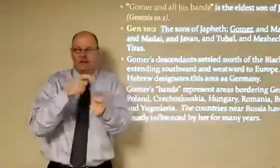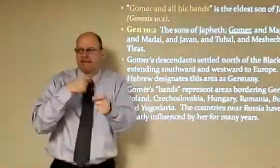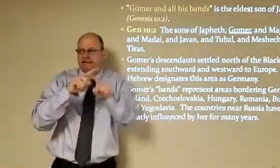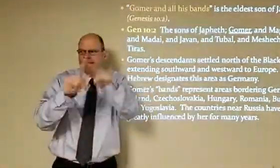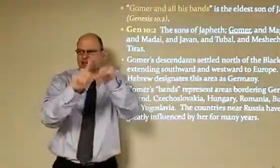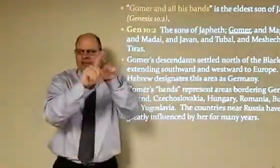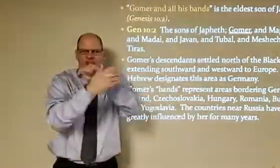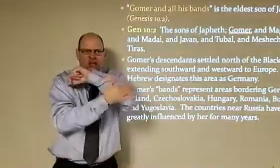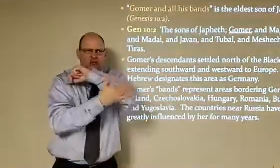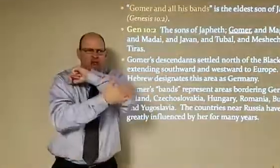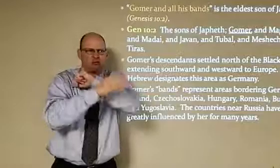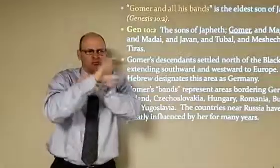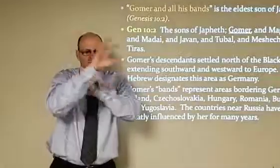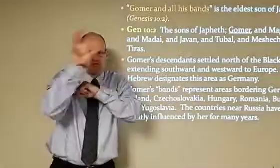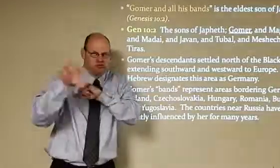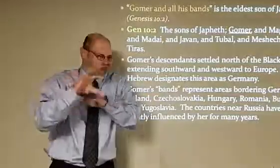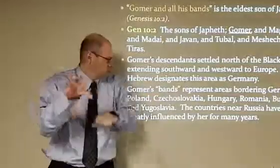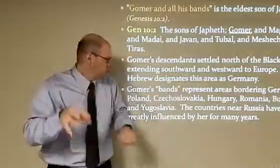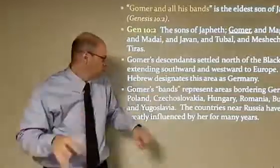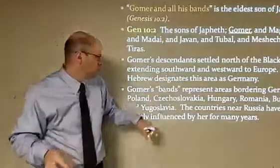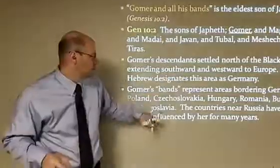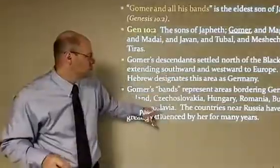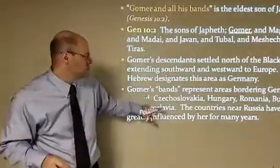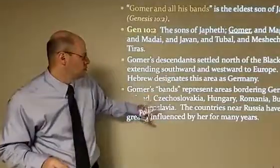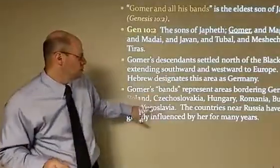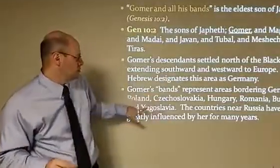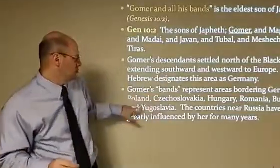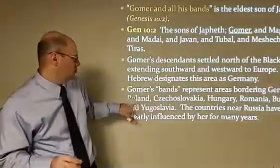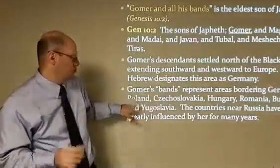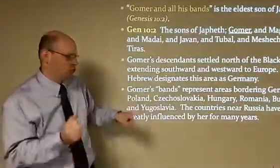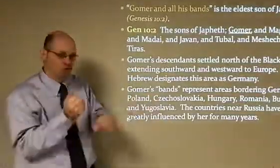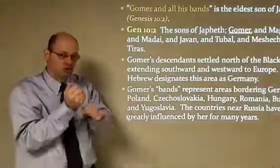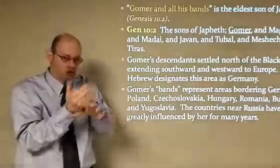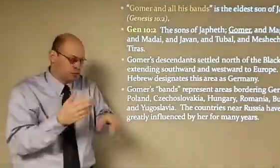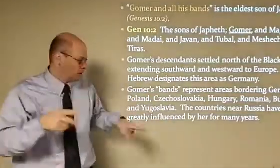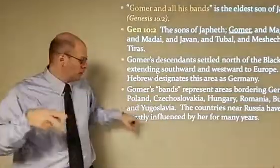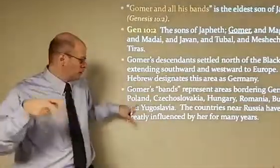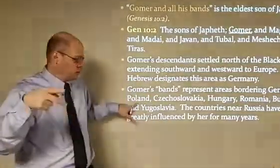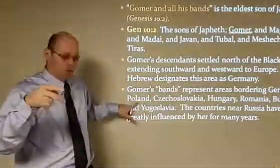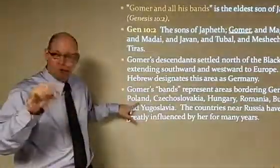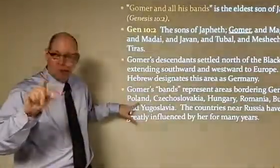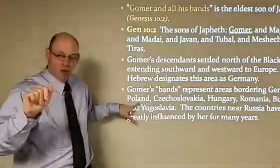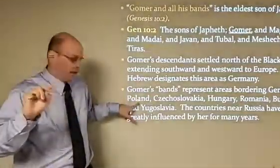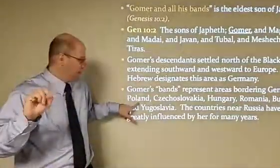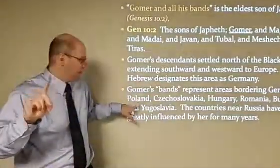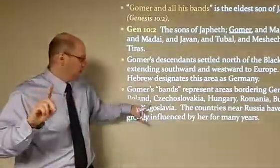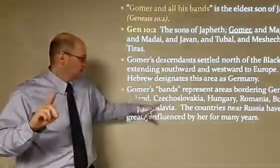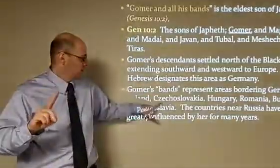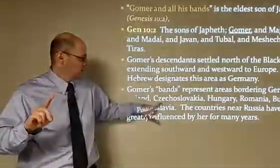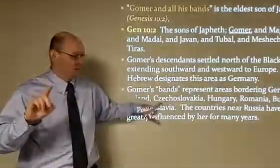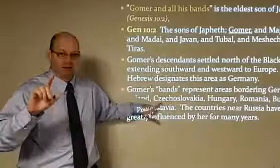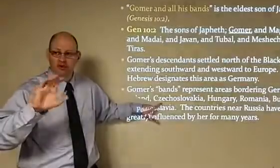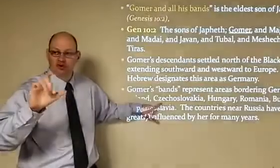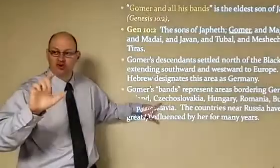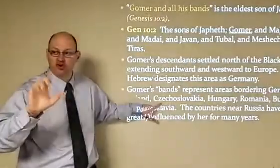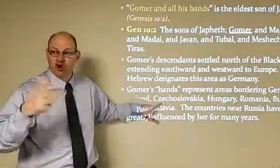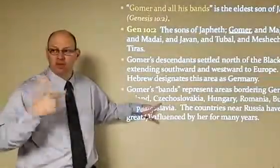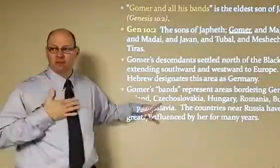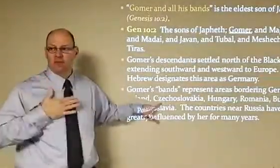it's very specific. There's different countries around, but here's talking about Gomer's bands. You have Poland,